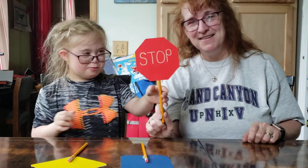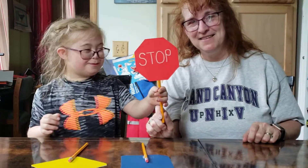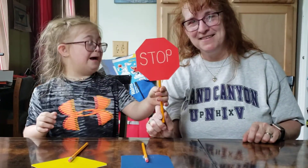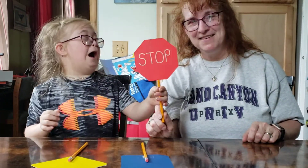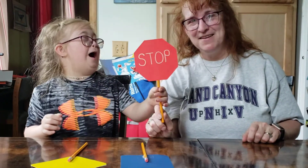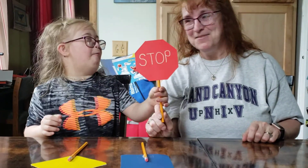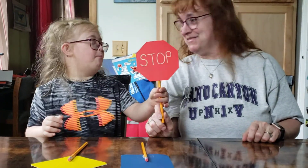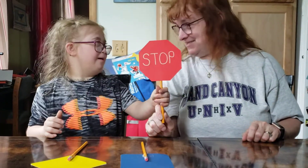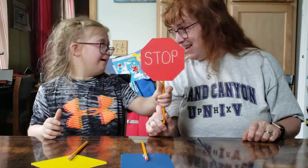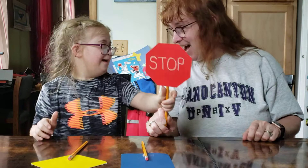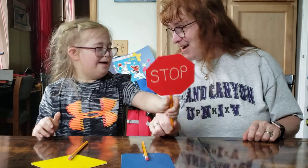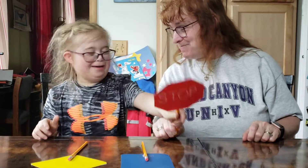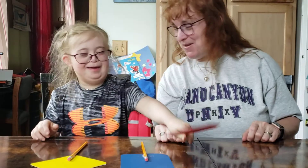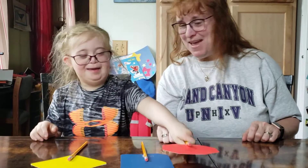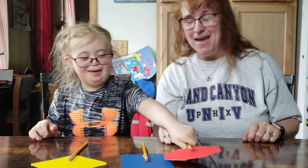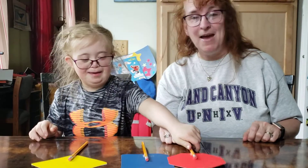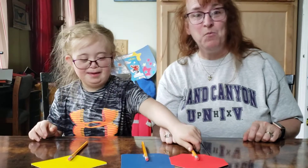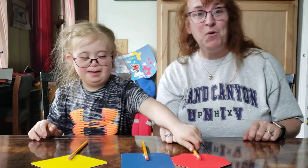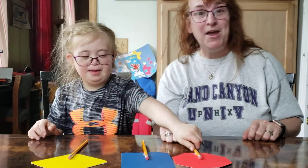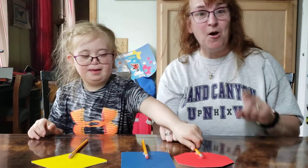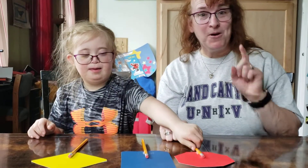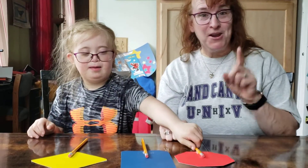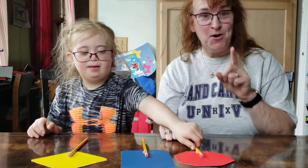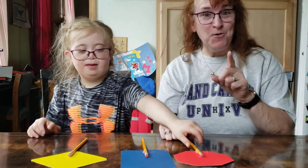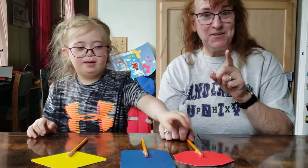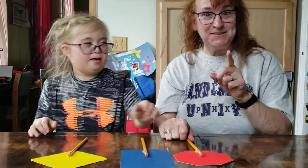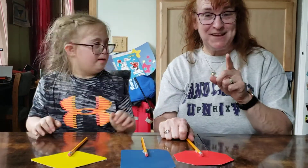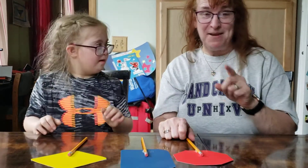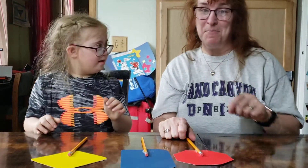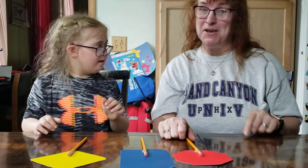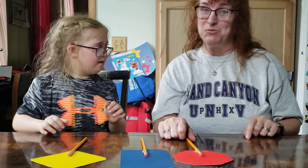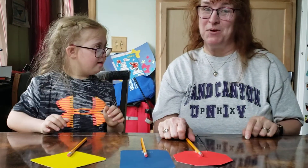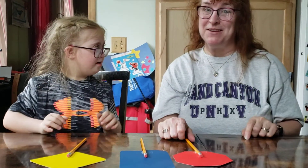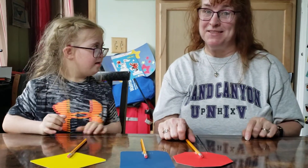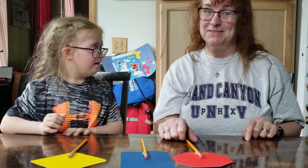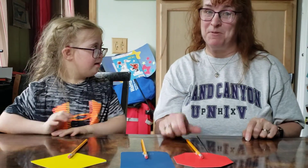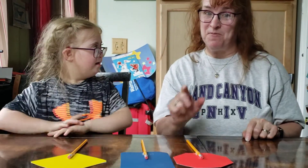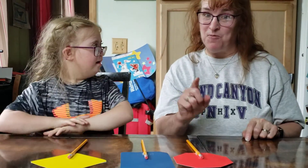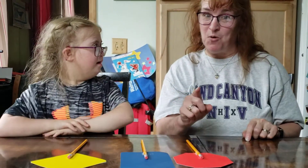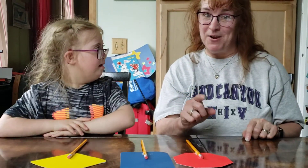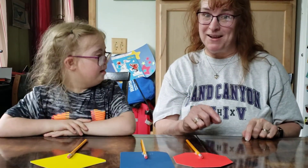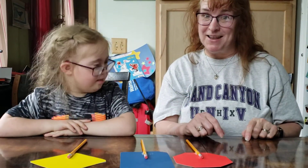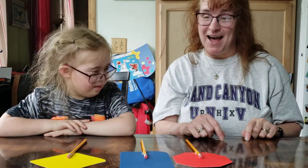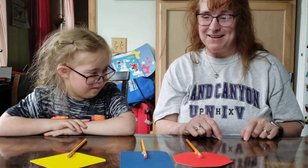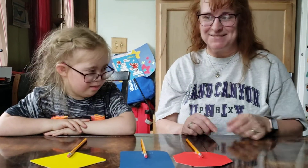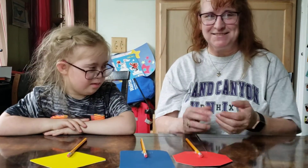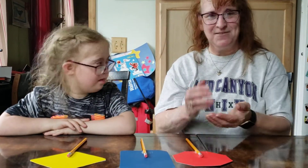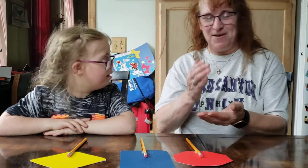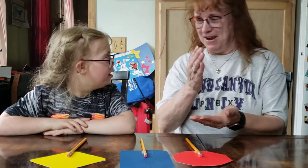Stop. Stop. And we already know this sign because we did this before in class. Ready?